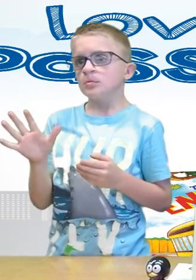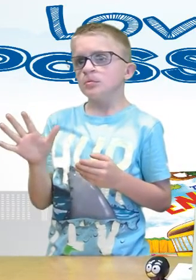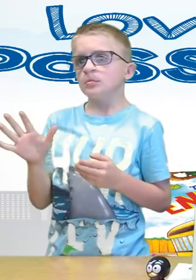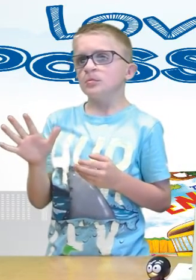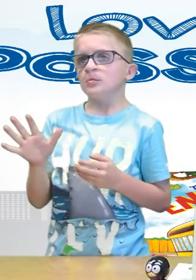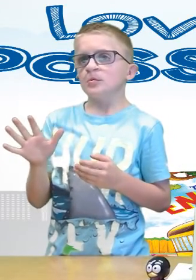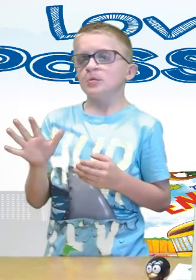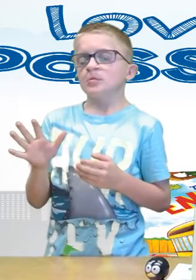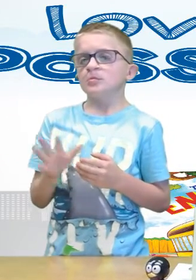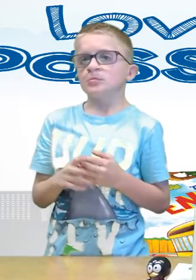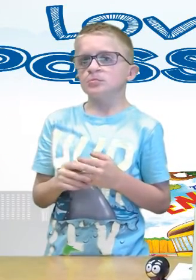Lola, room 4,